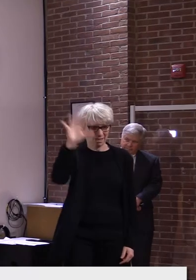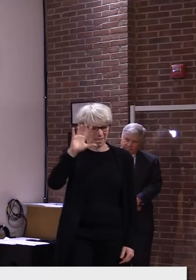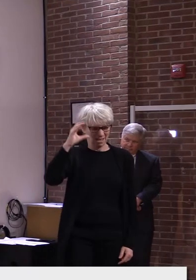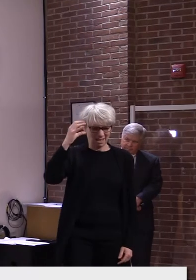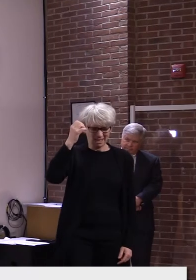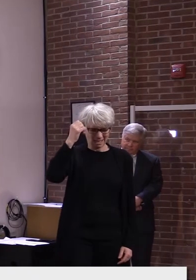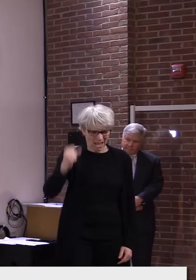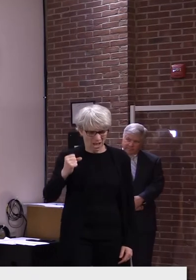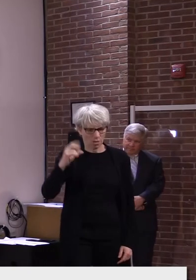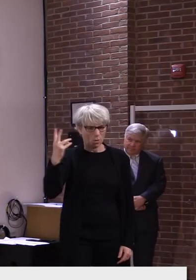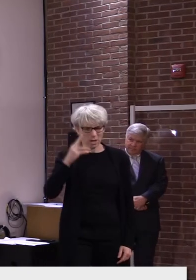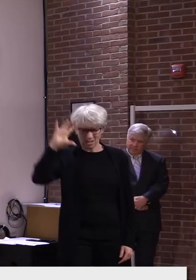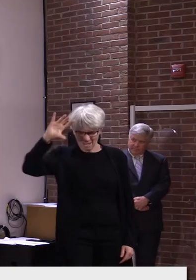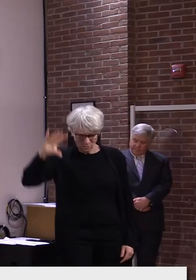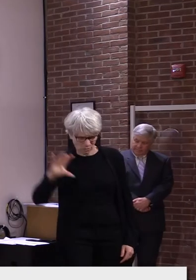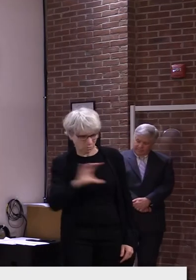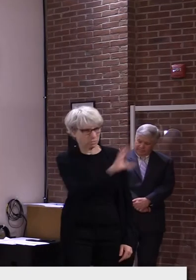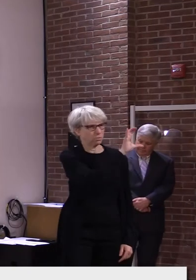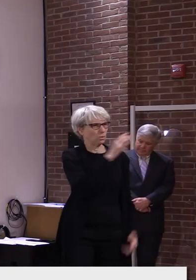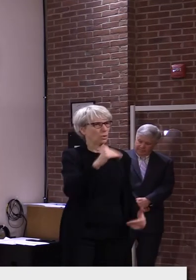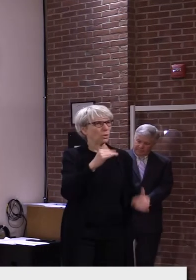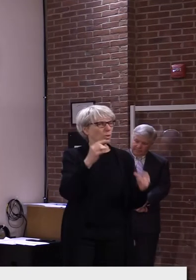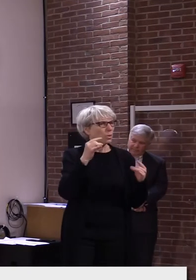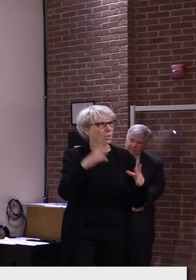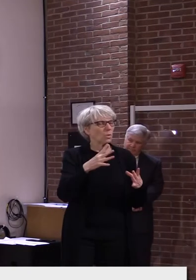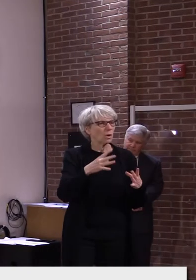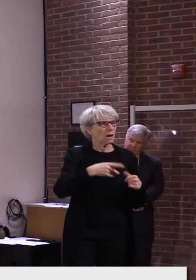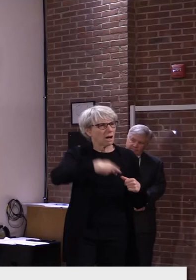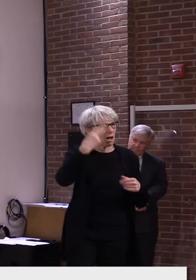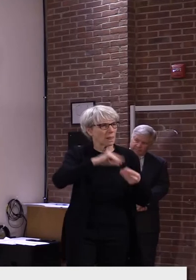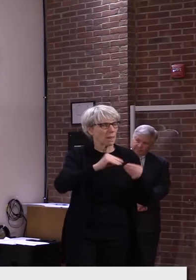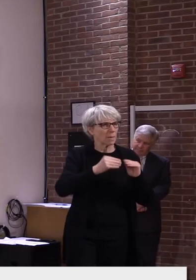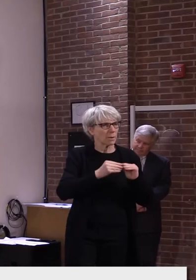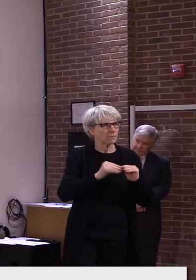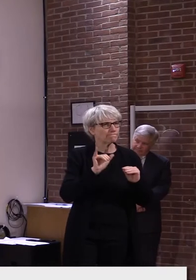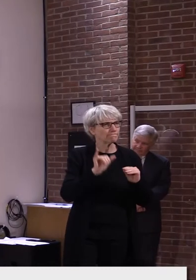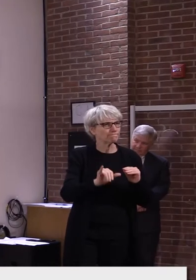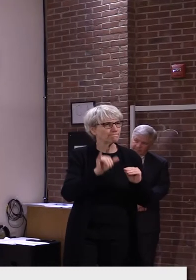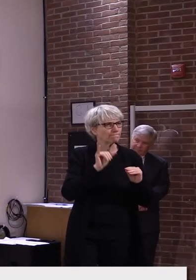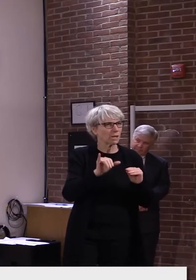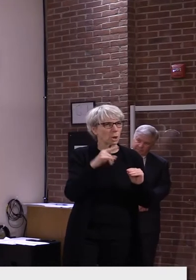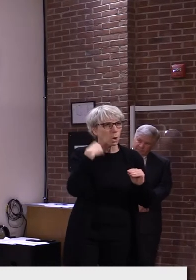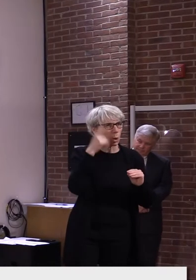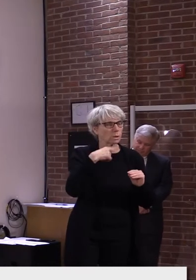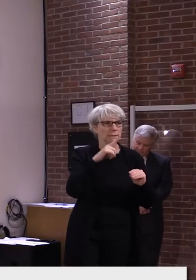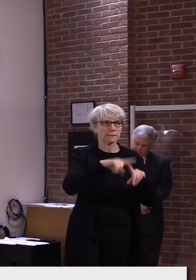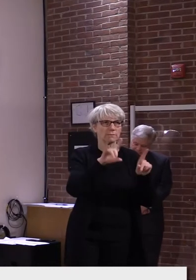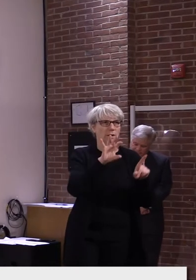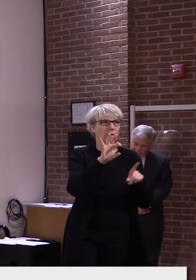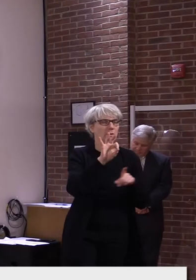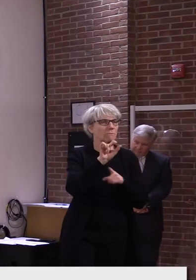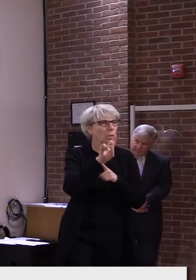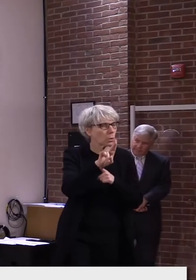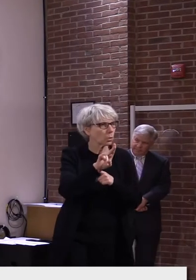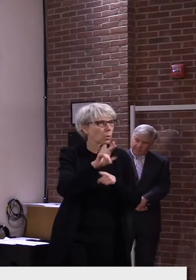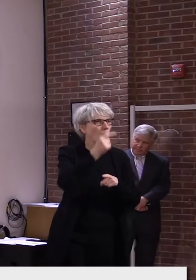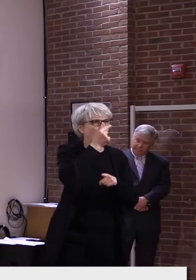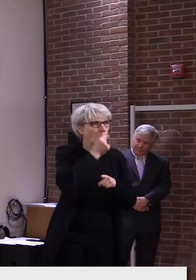a traditional respiratory virus that behaved like most respiratory viruses and was predominant in the